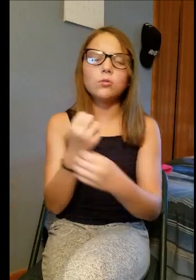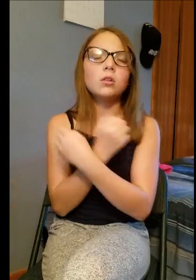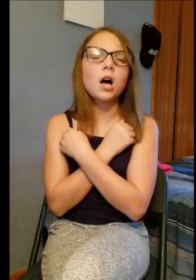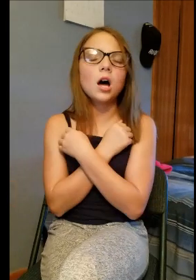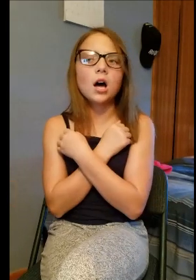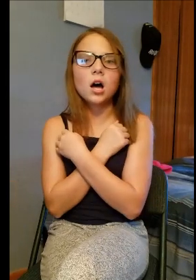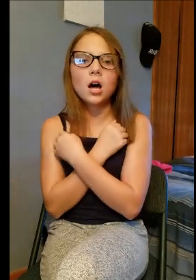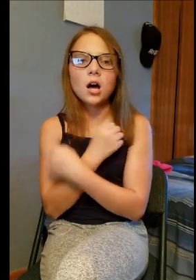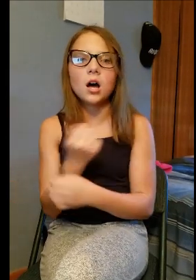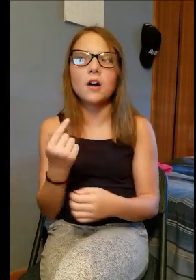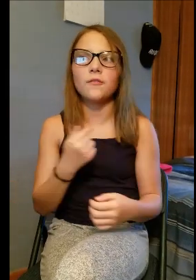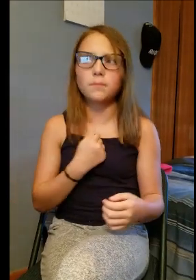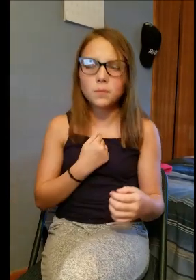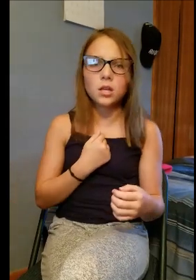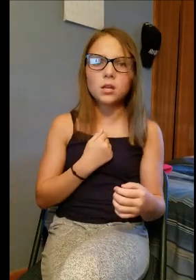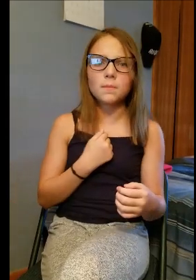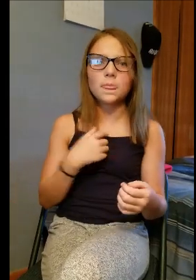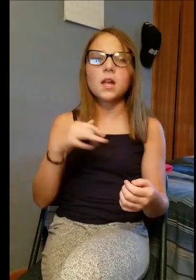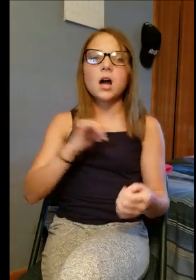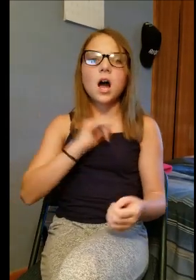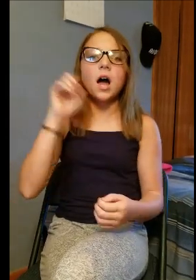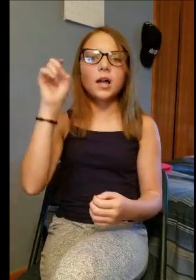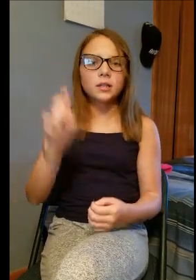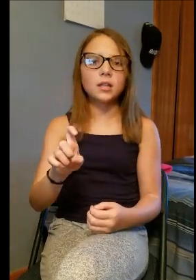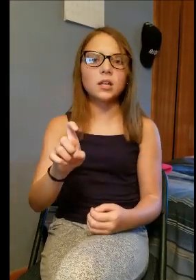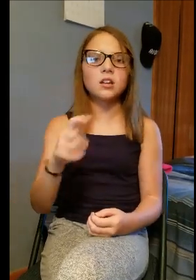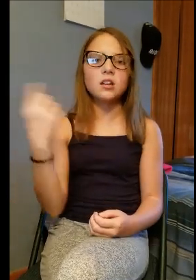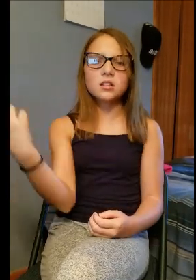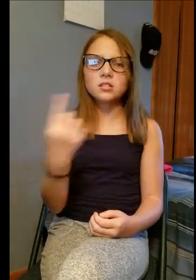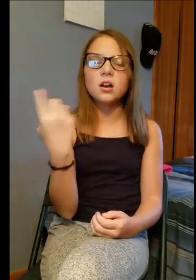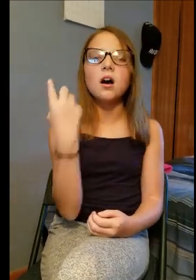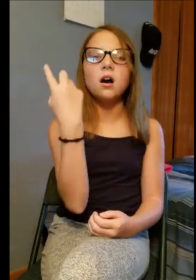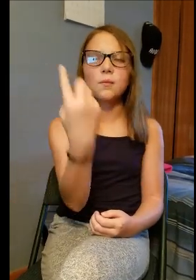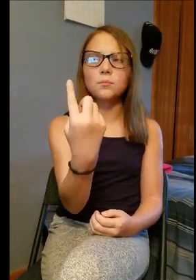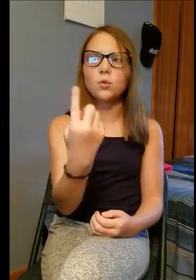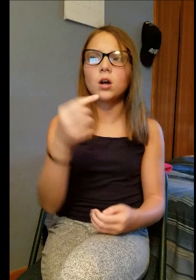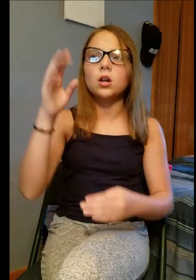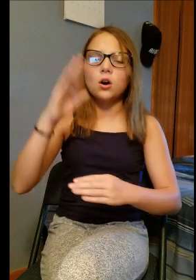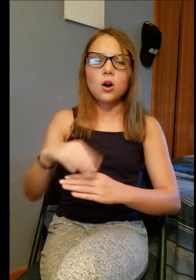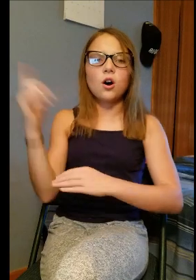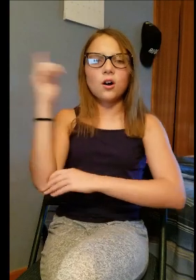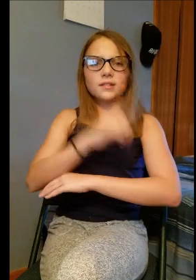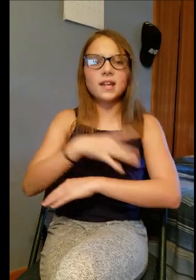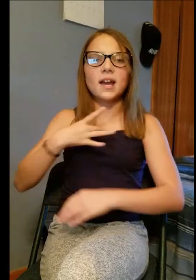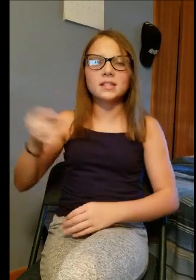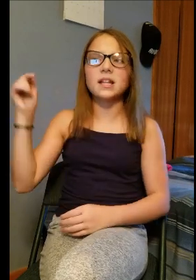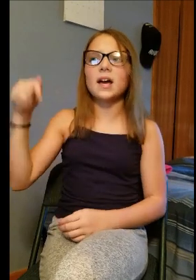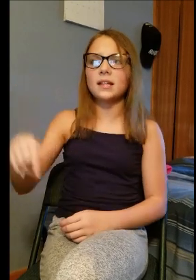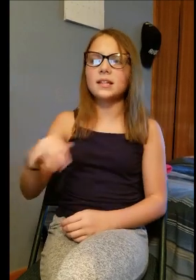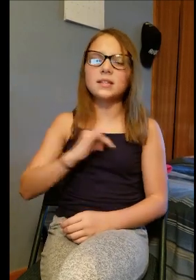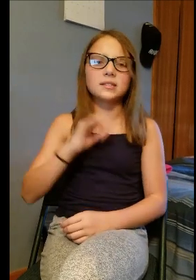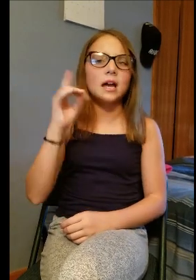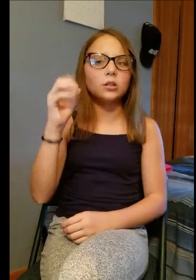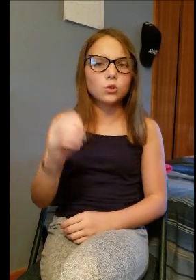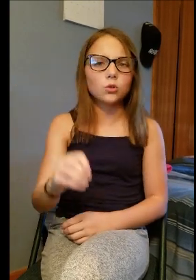love me I need someone On days like this I do